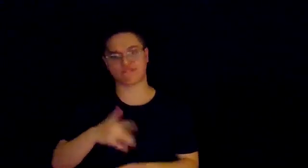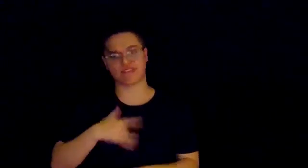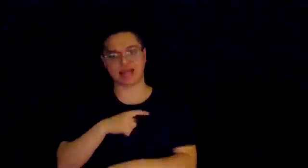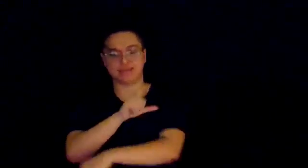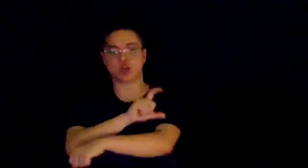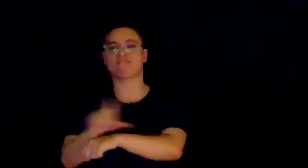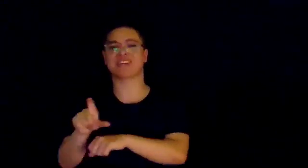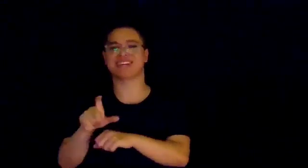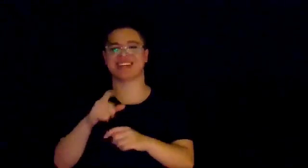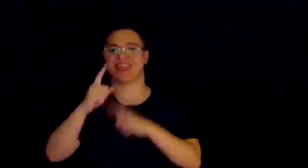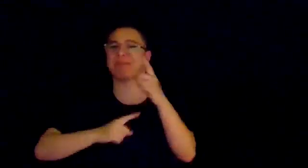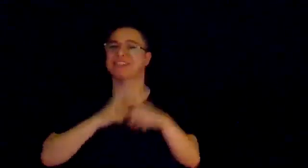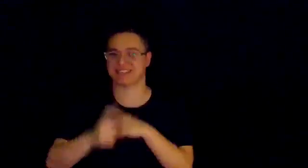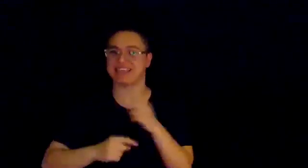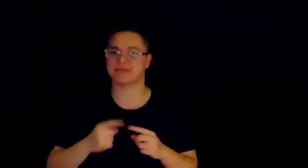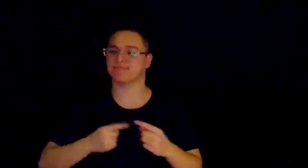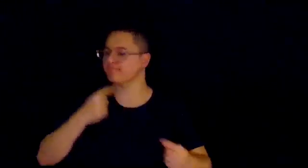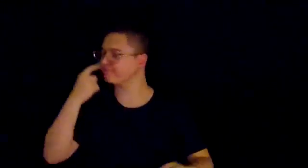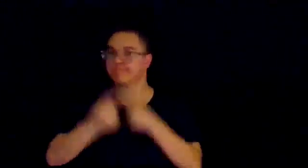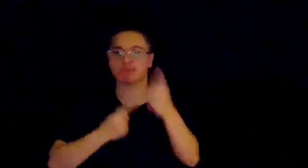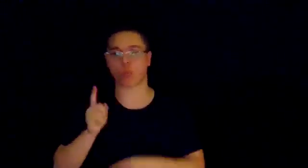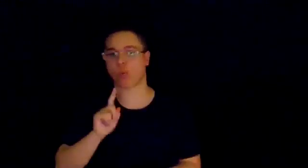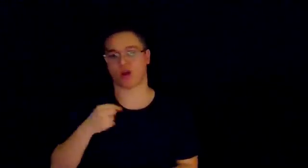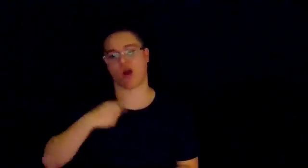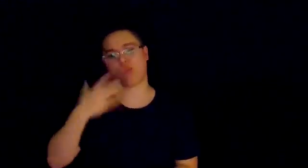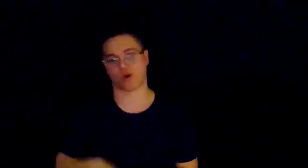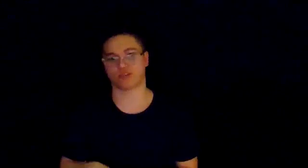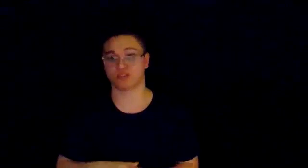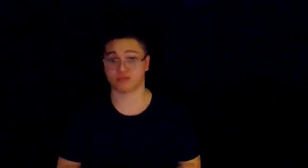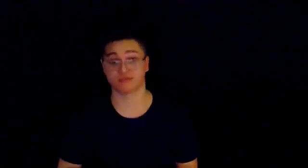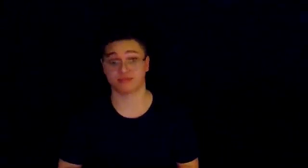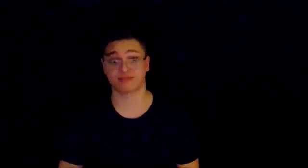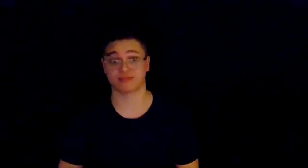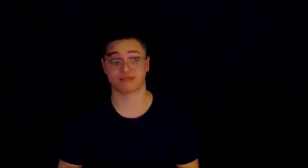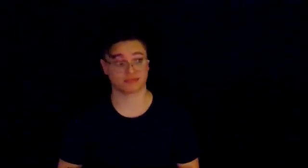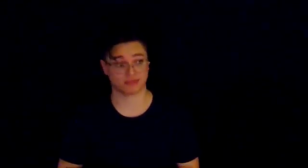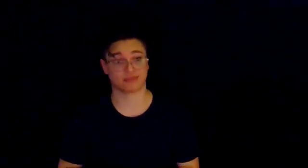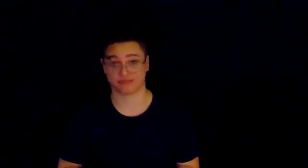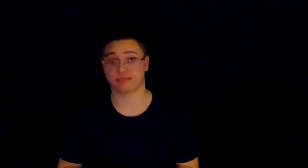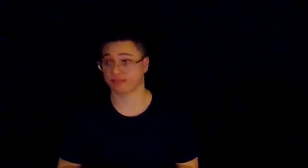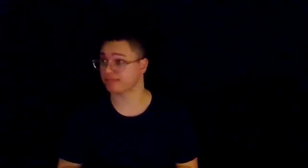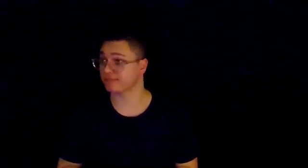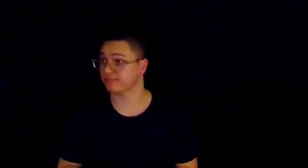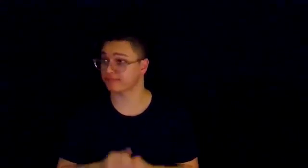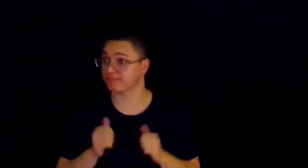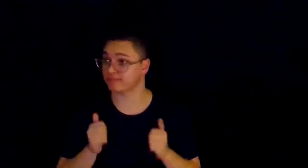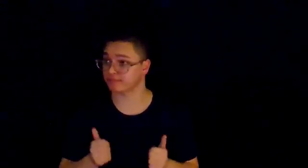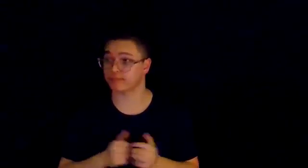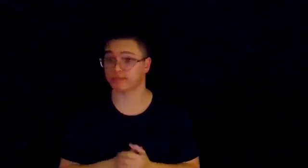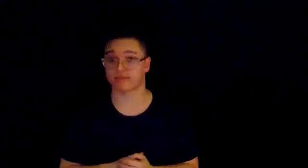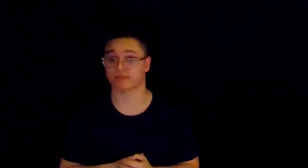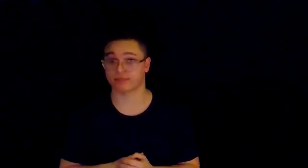many questions, and that way you can feel confident in the meeting and explain, what do I want out